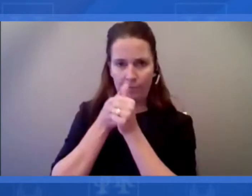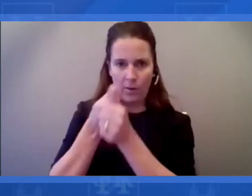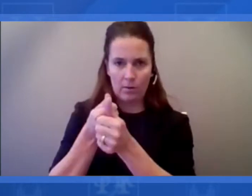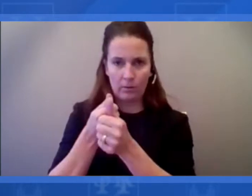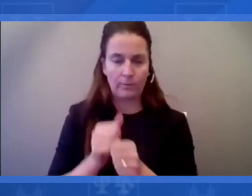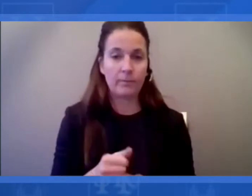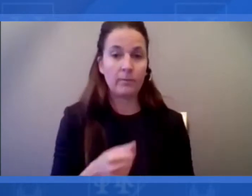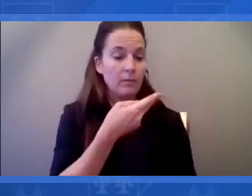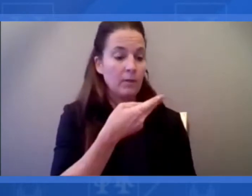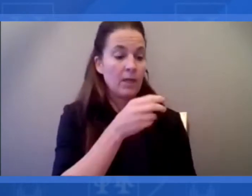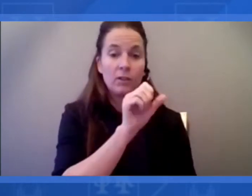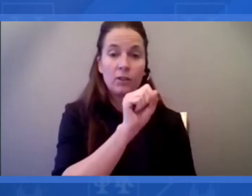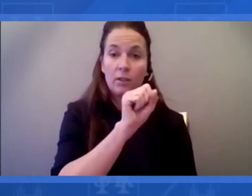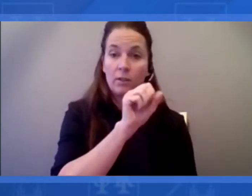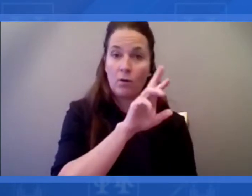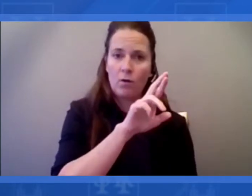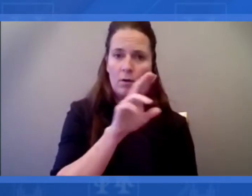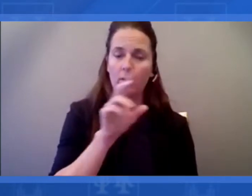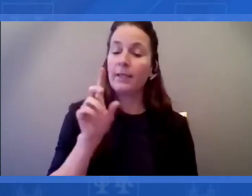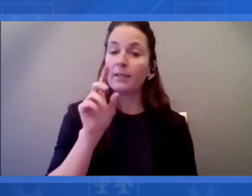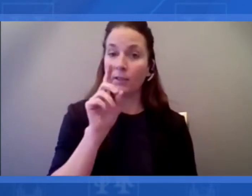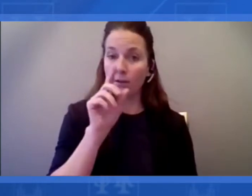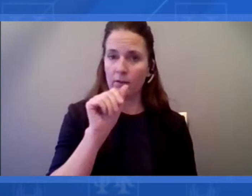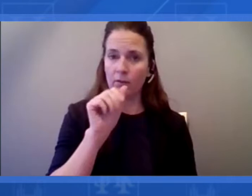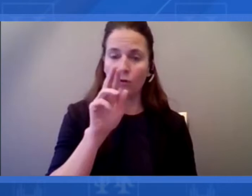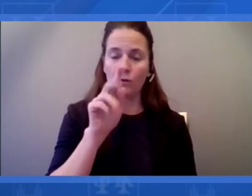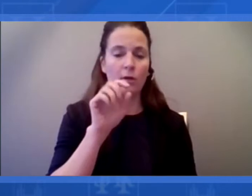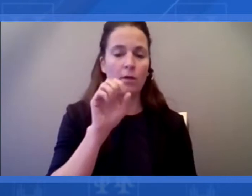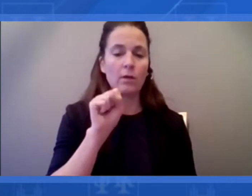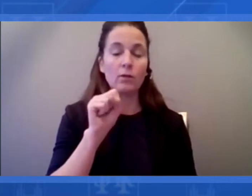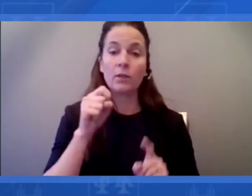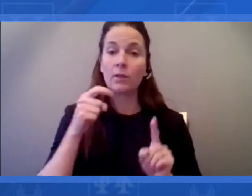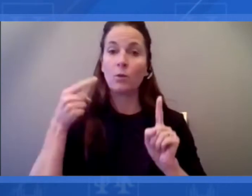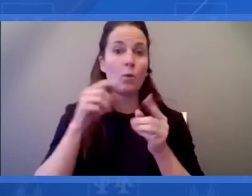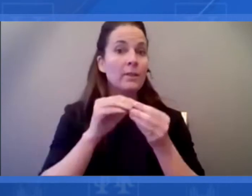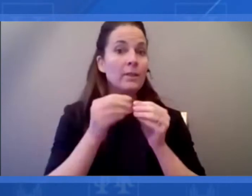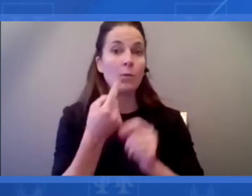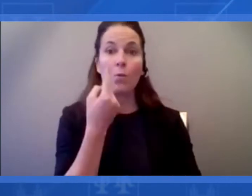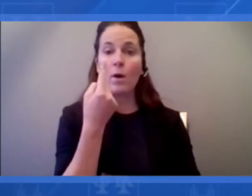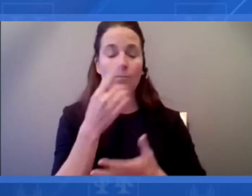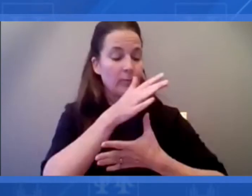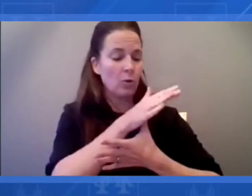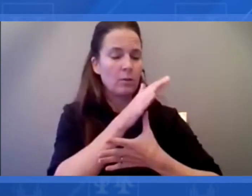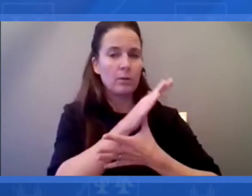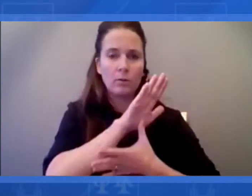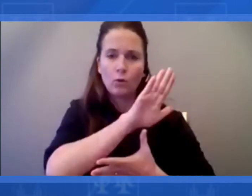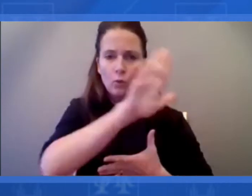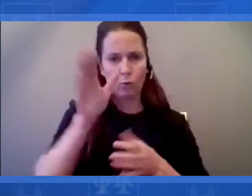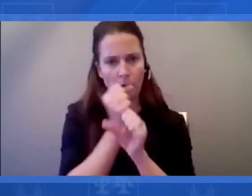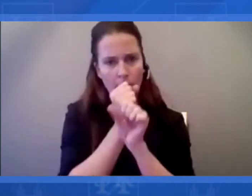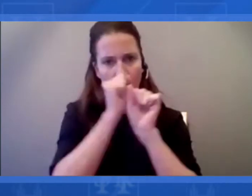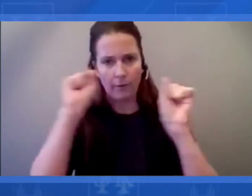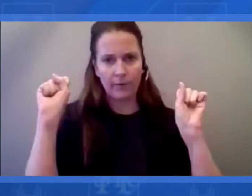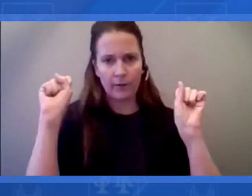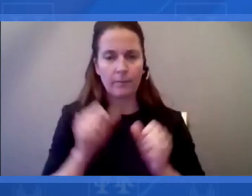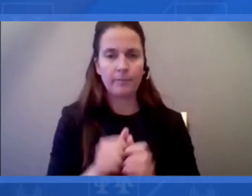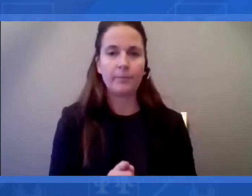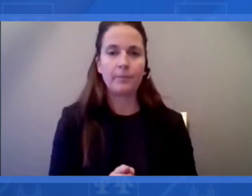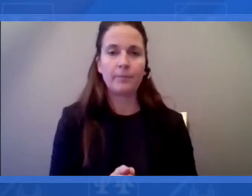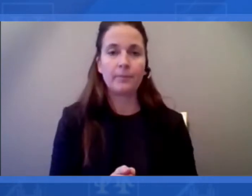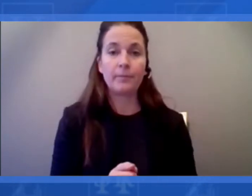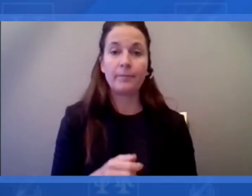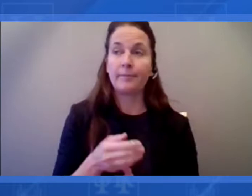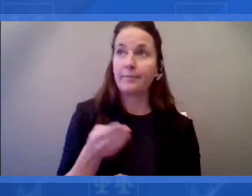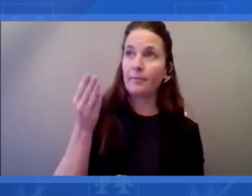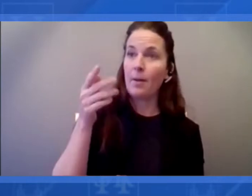DARTs remain committed to the health and safety of our customers and staff. We continue to follow public health